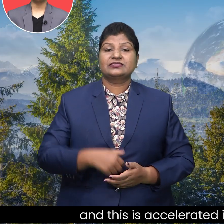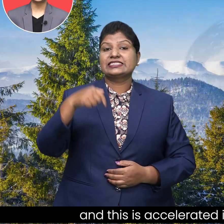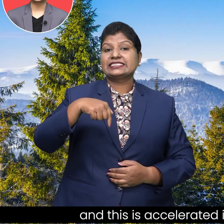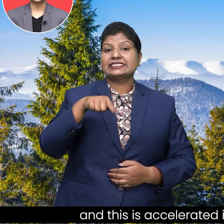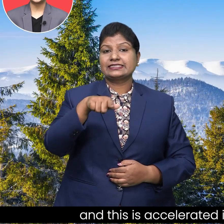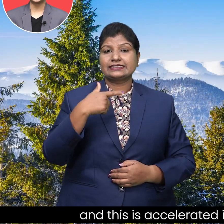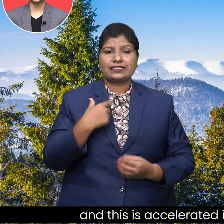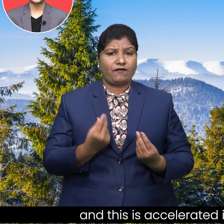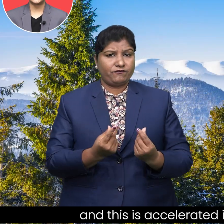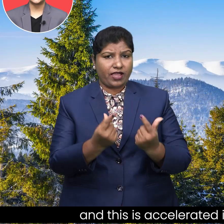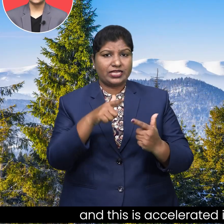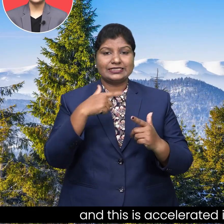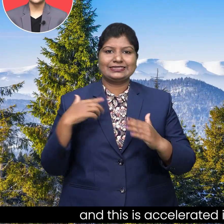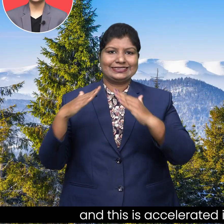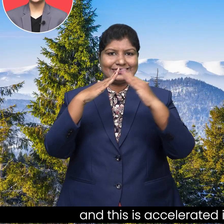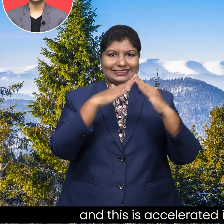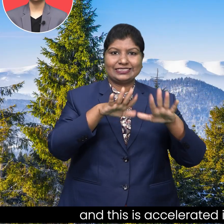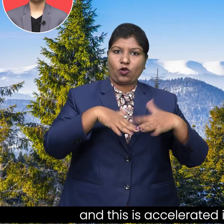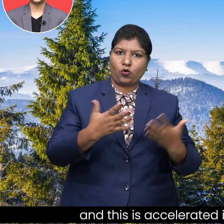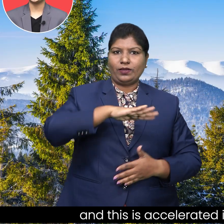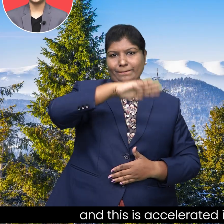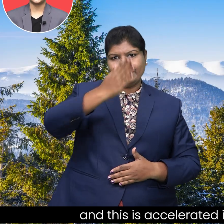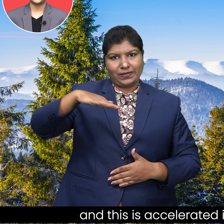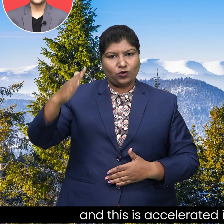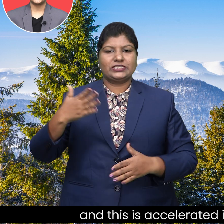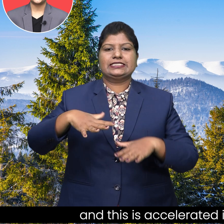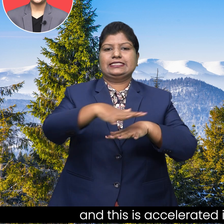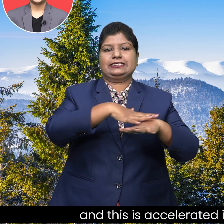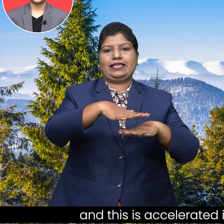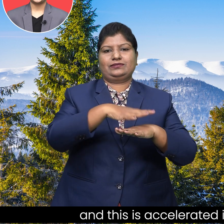And this is accelerated in hilly or mountainous regions.